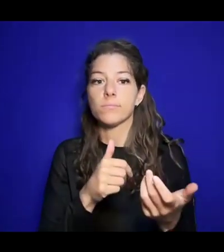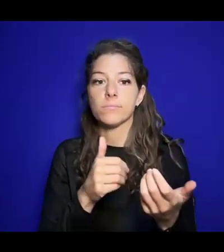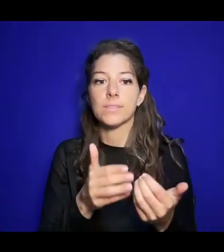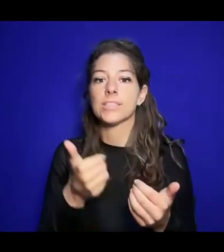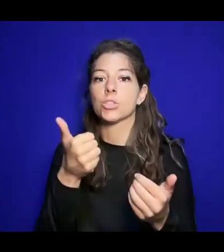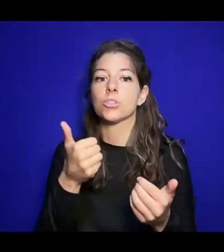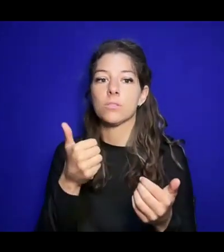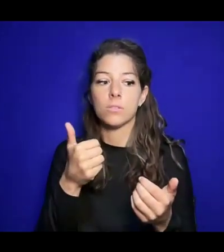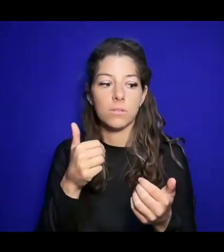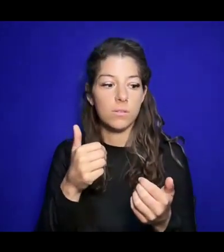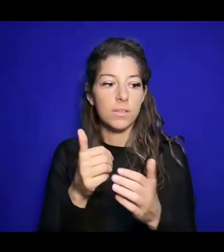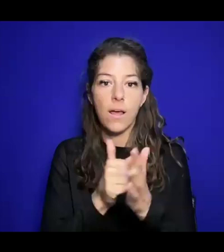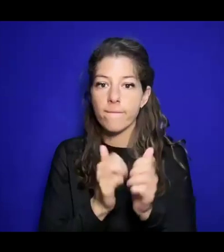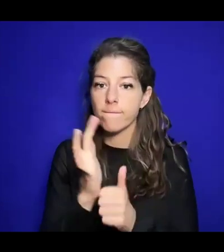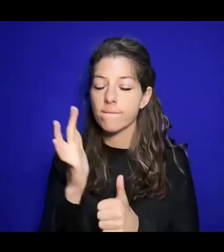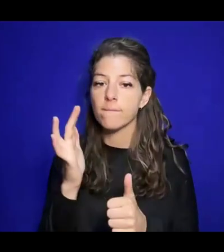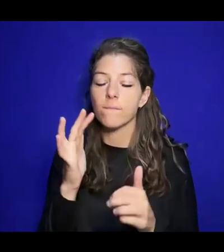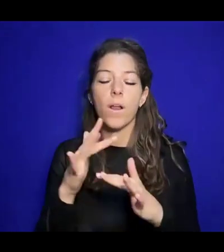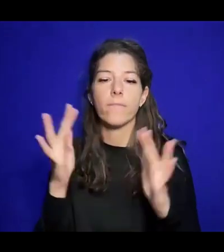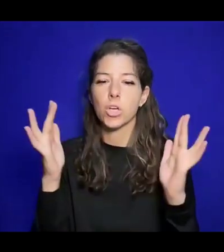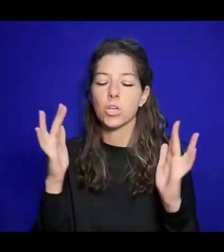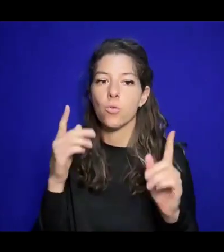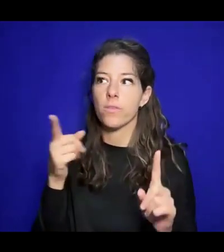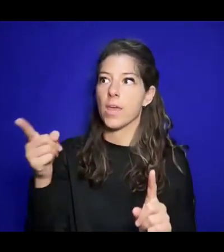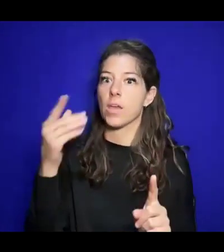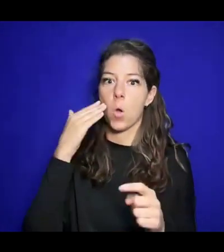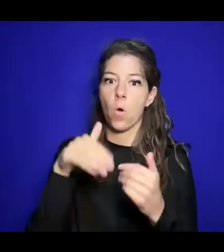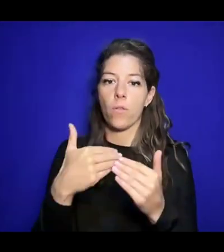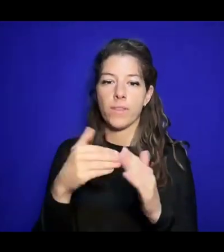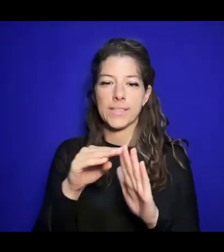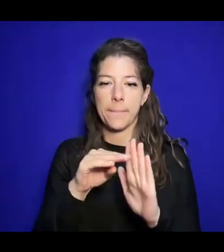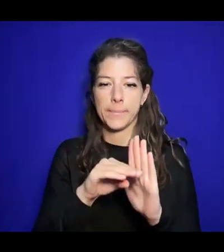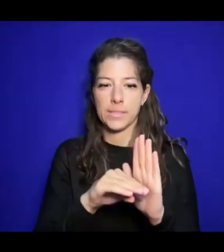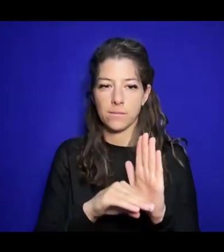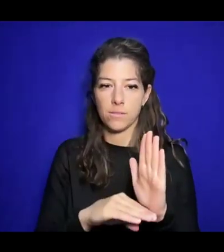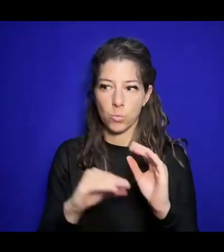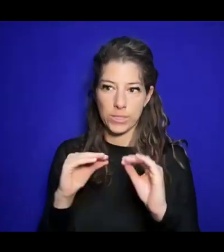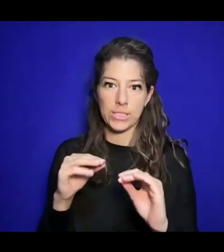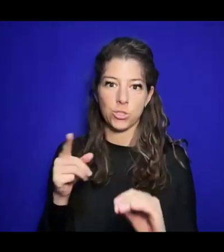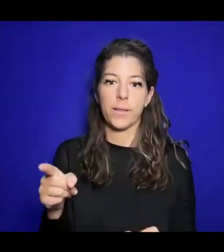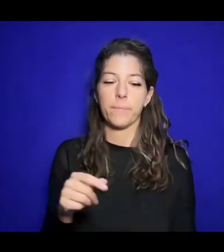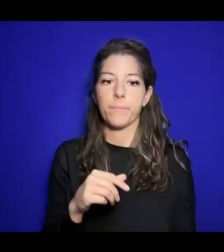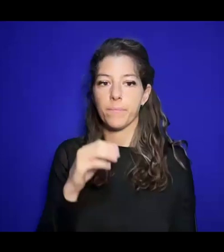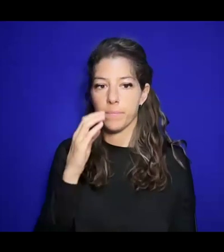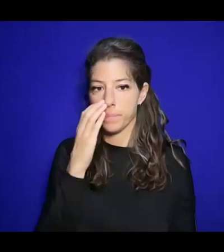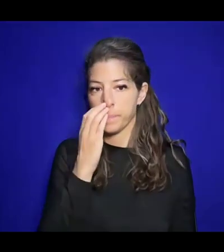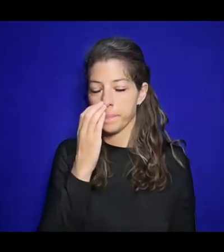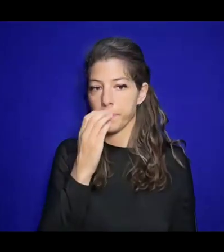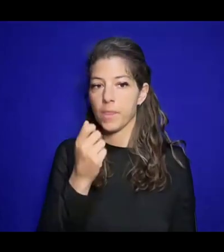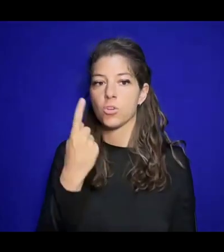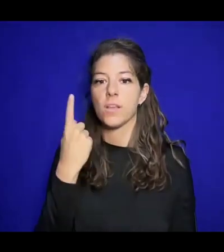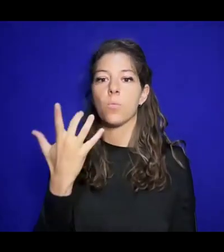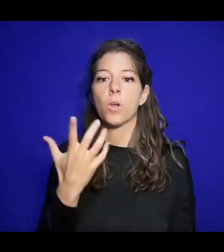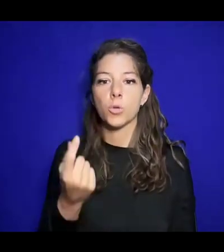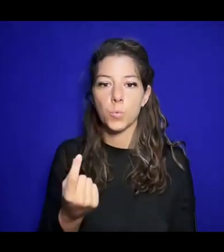I'm going to put this glove on, so they know all the steps. So get them to know the steps, understand what it